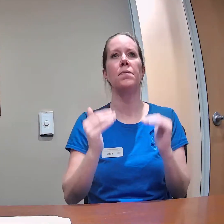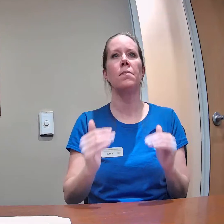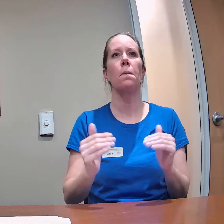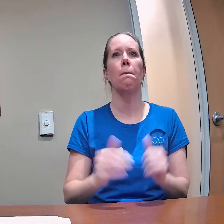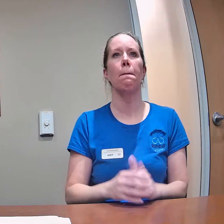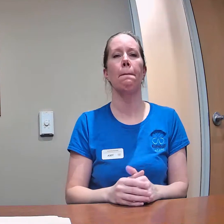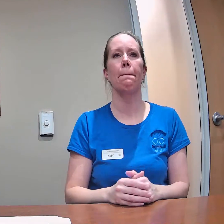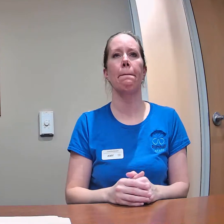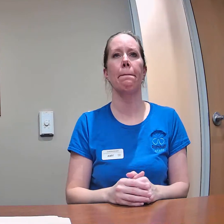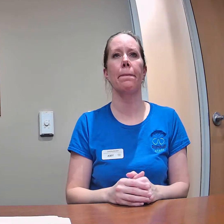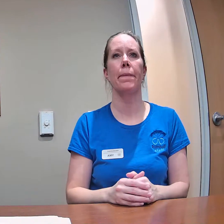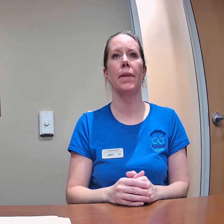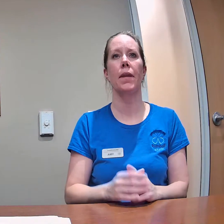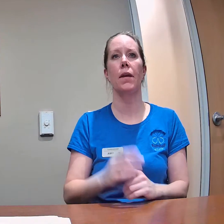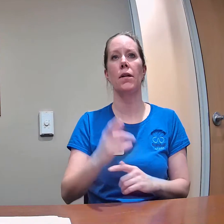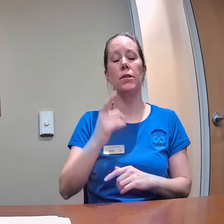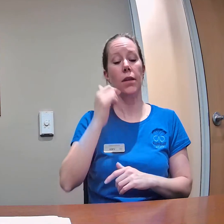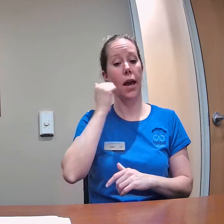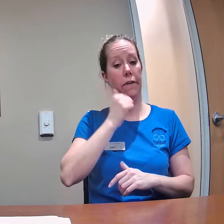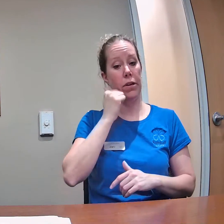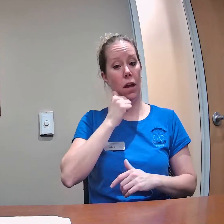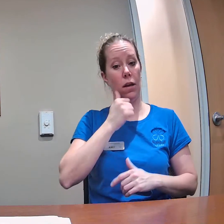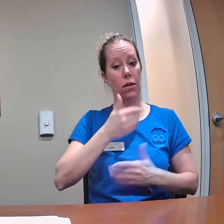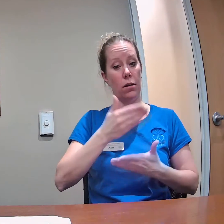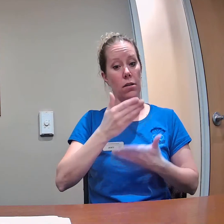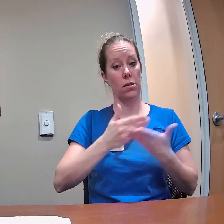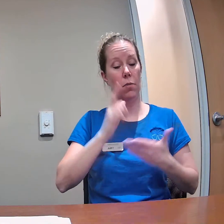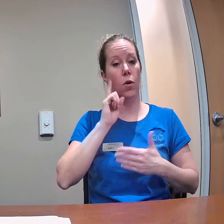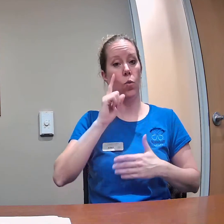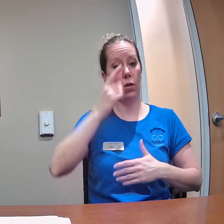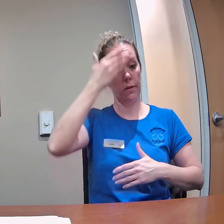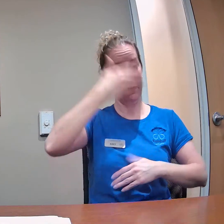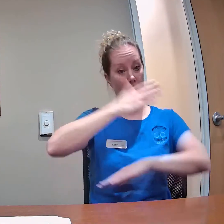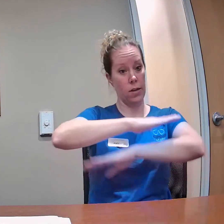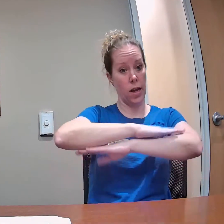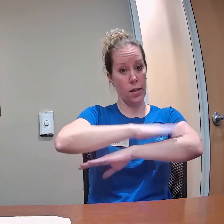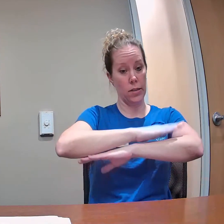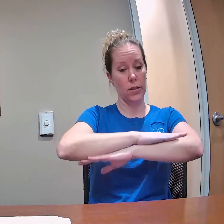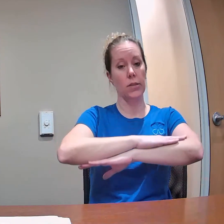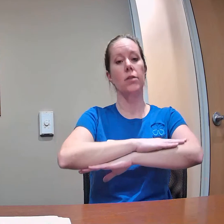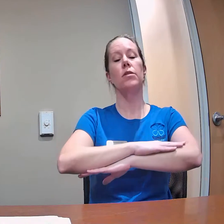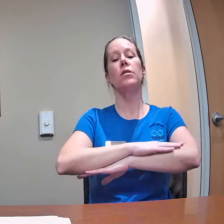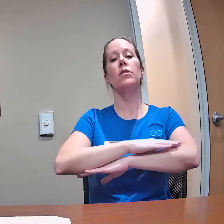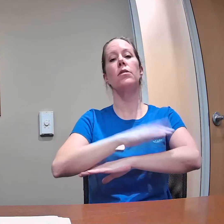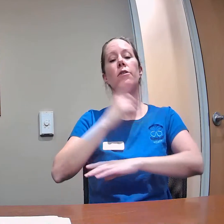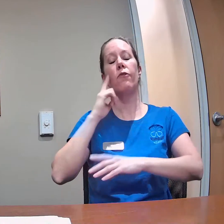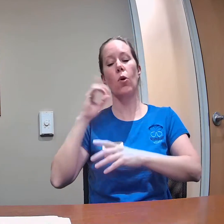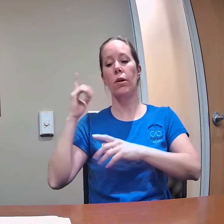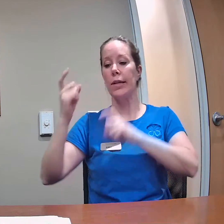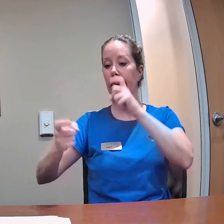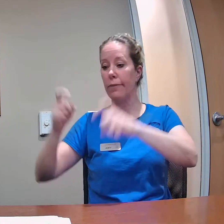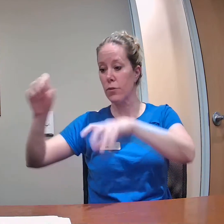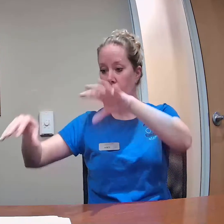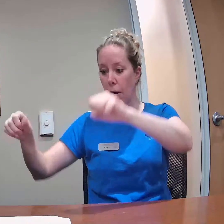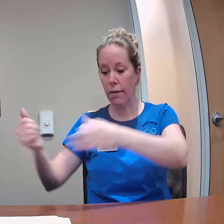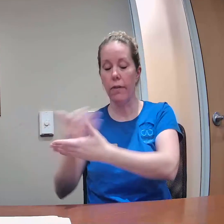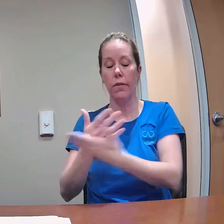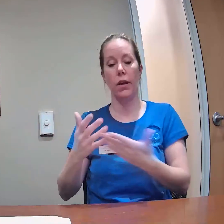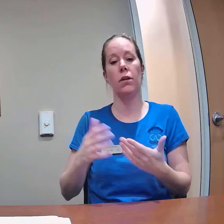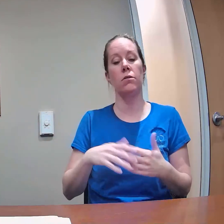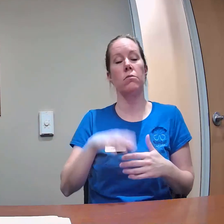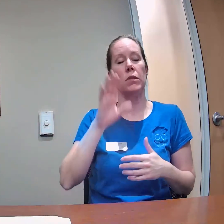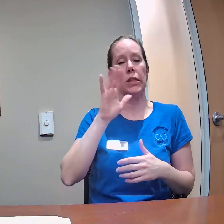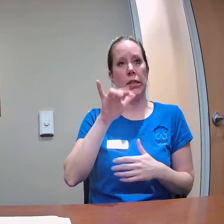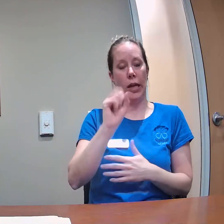Is there someone at the front office every day to get the gifts outside? Yes, Monday to Friday, we have staff working at the